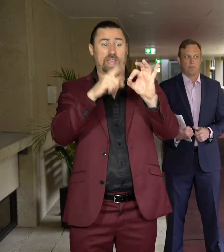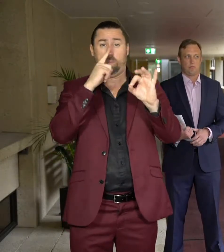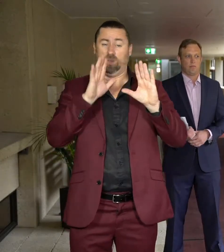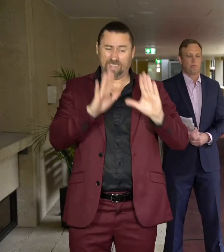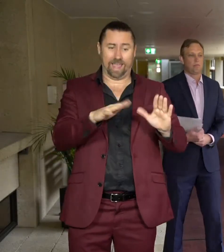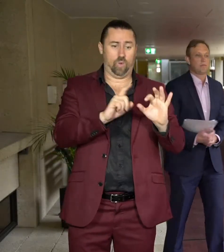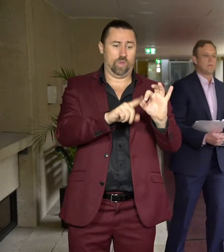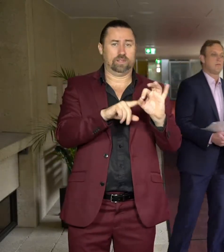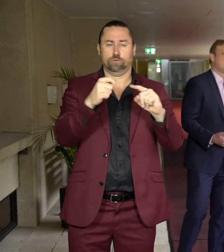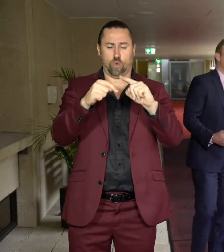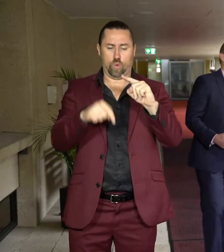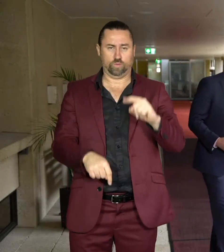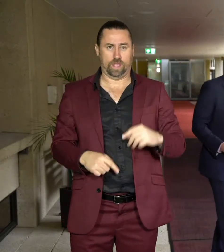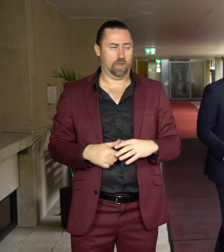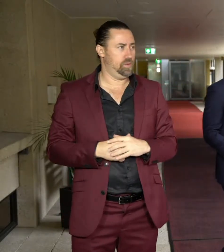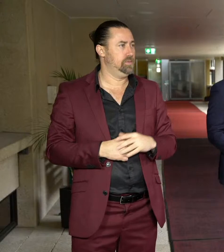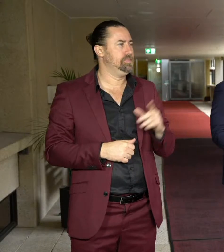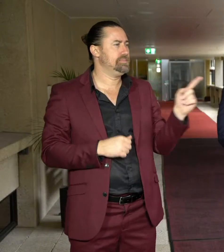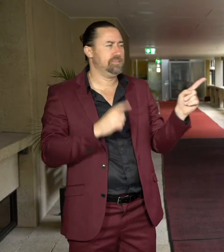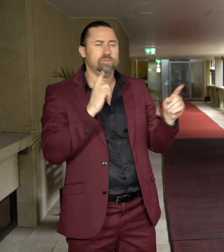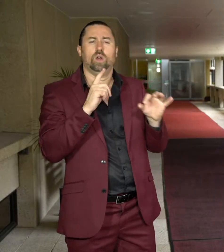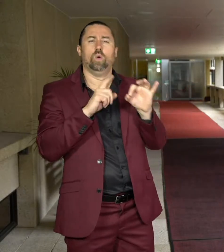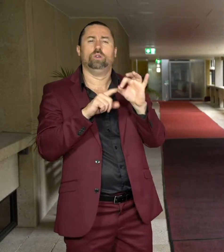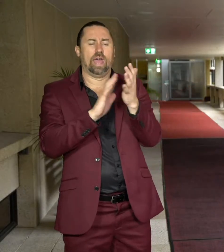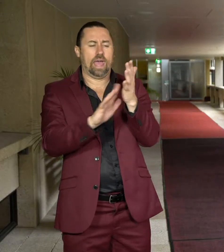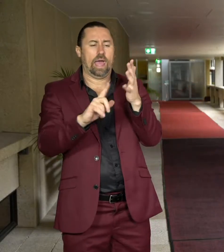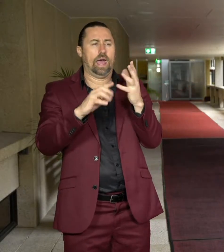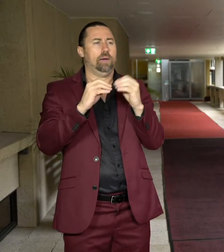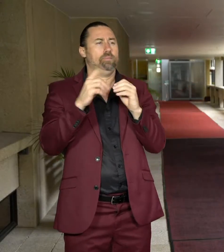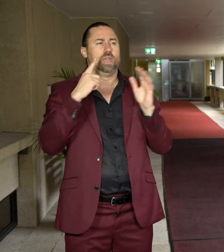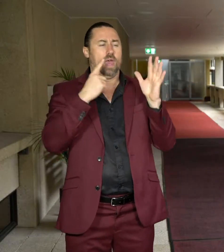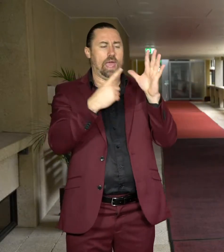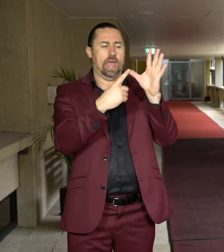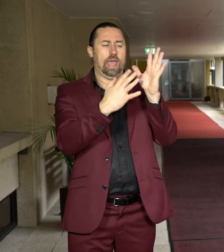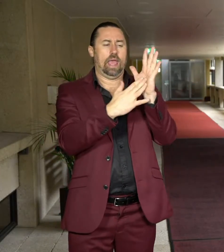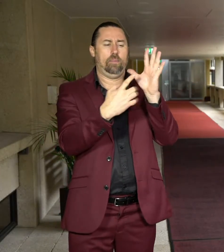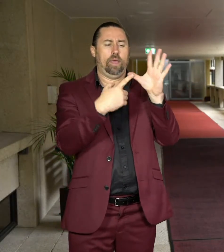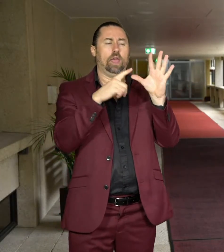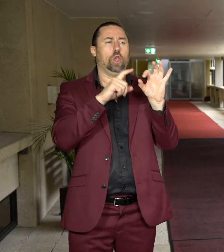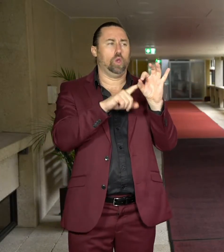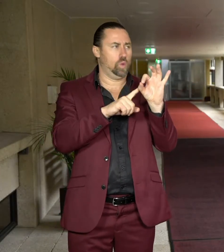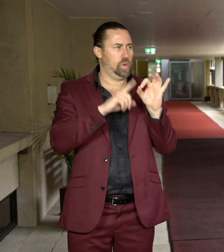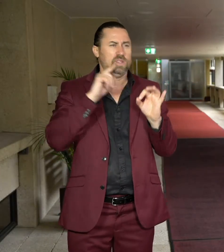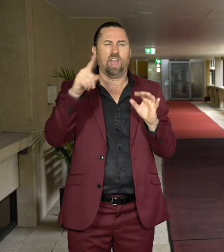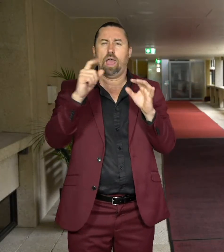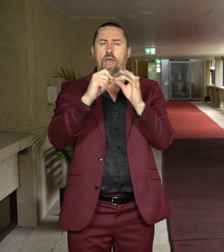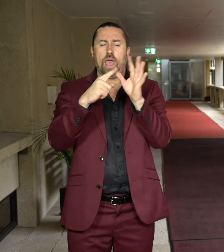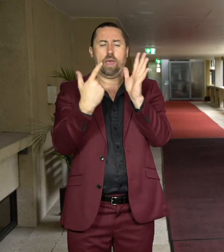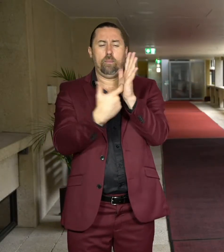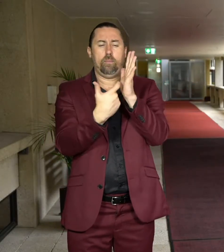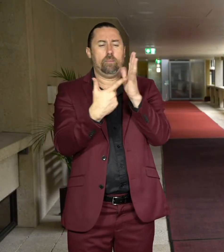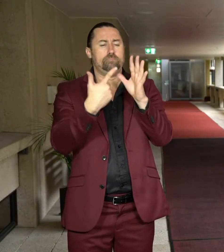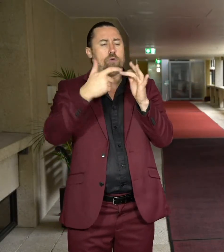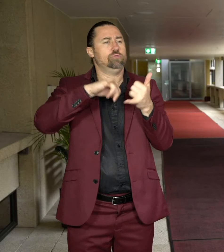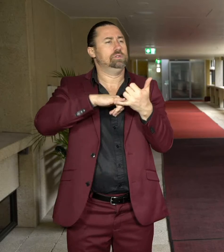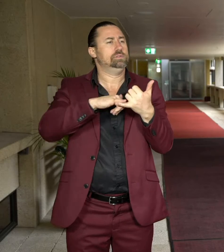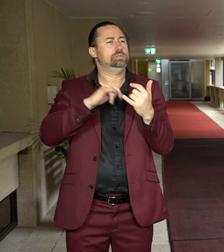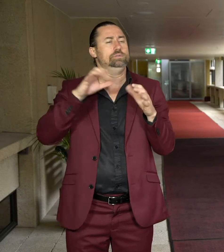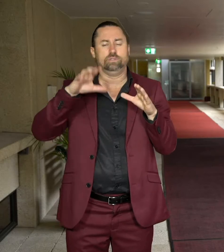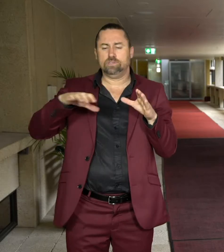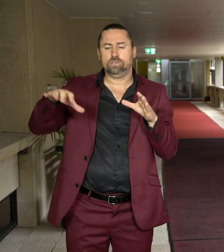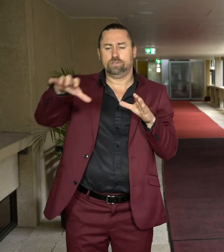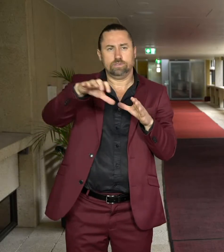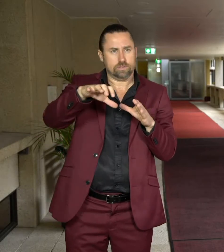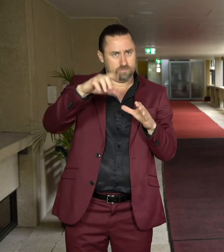you. On the quarantine hub, AMAQ says the barracks look like the perfect site, but given its size, security may